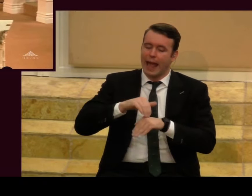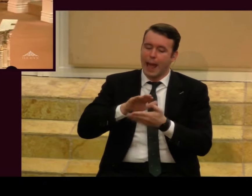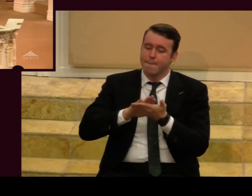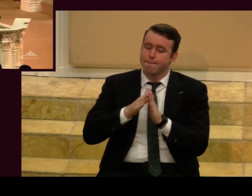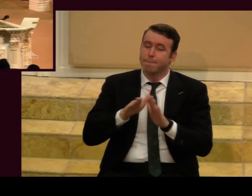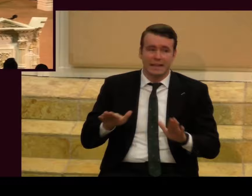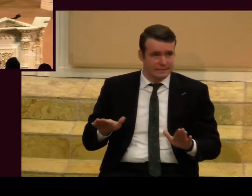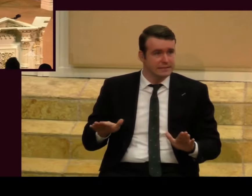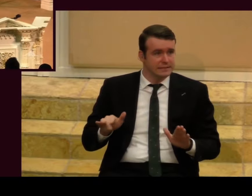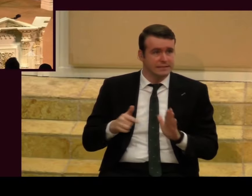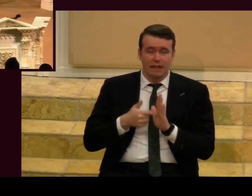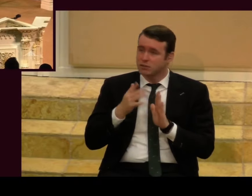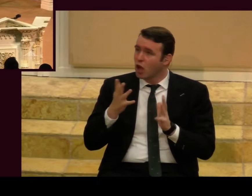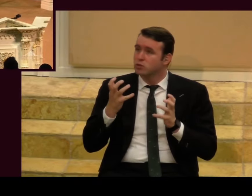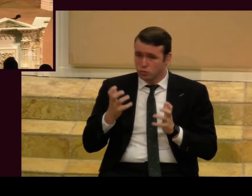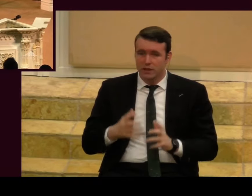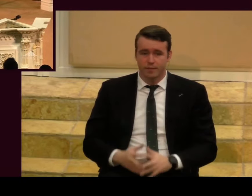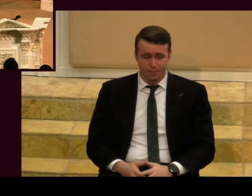at peace.